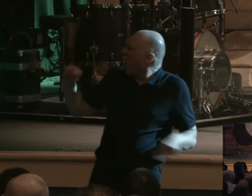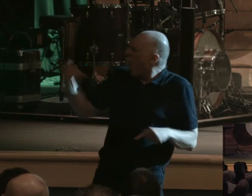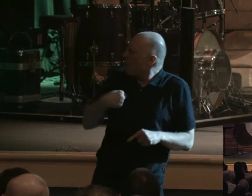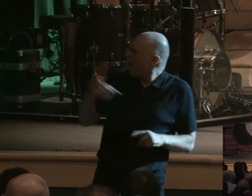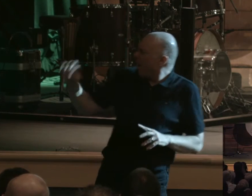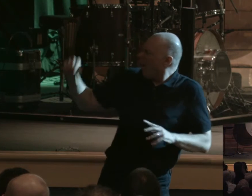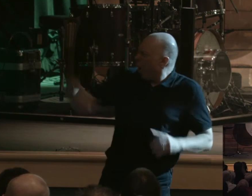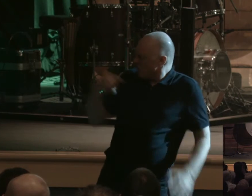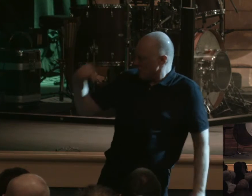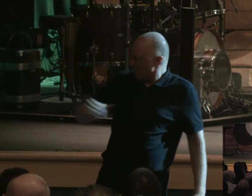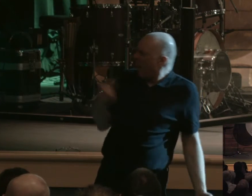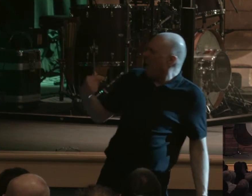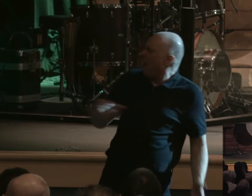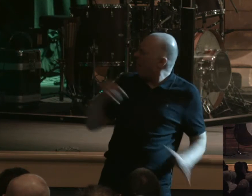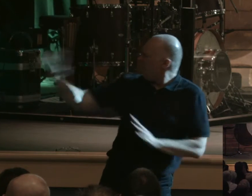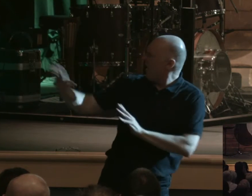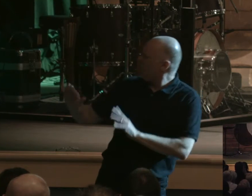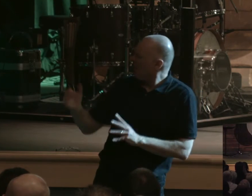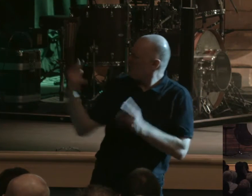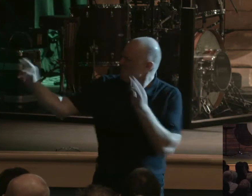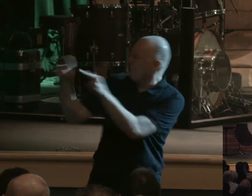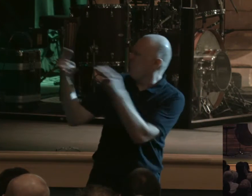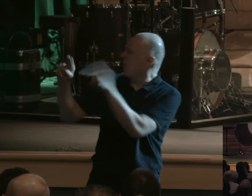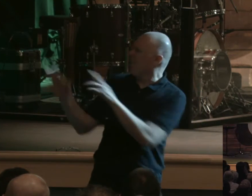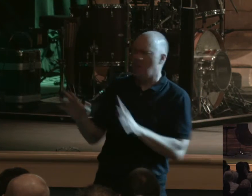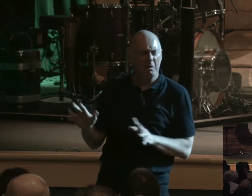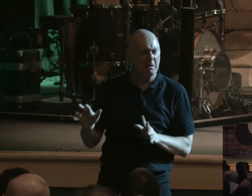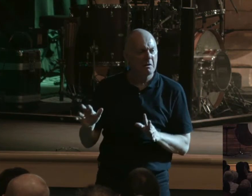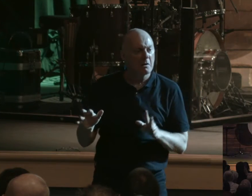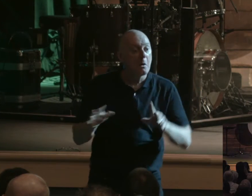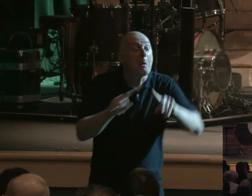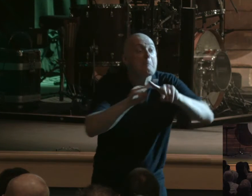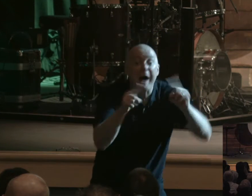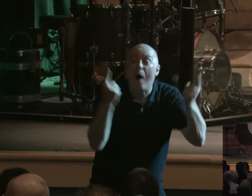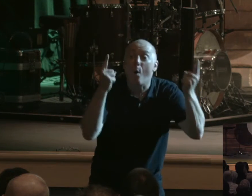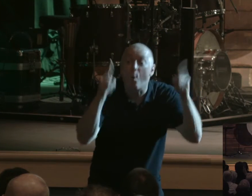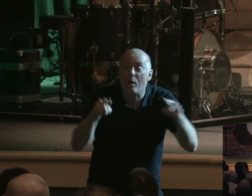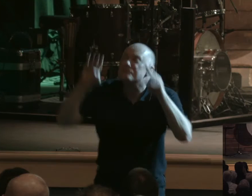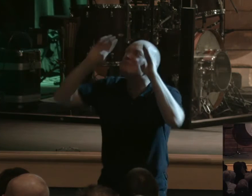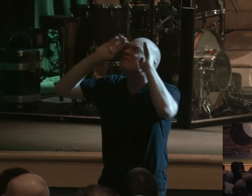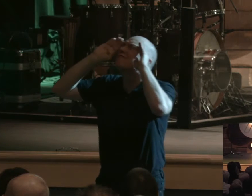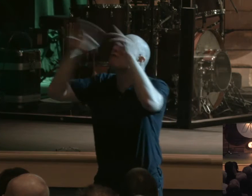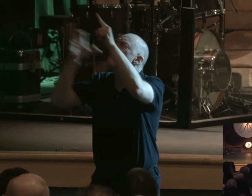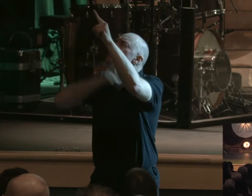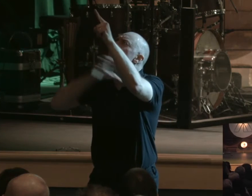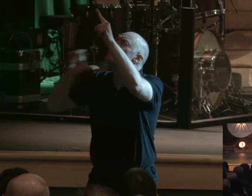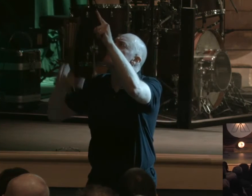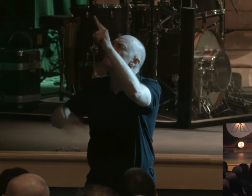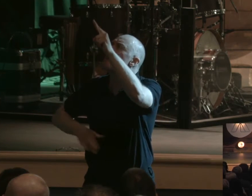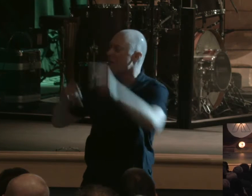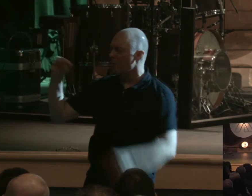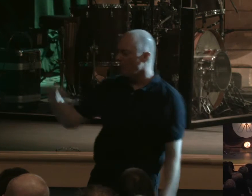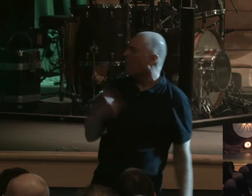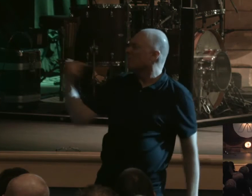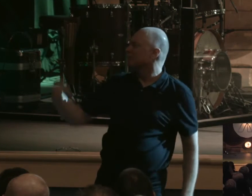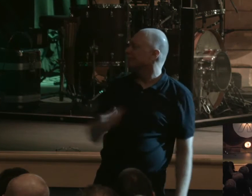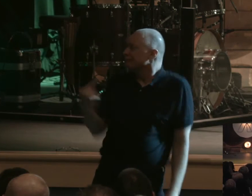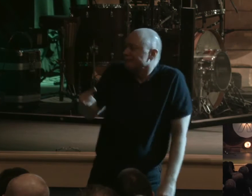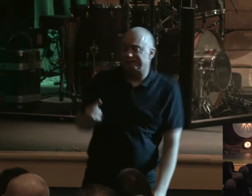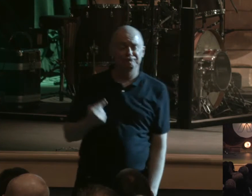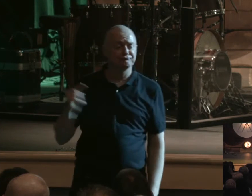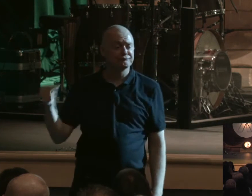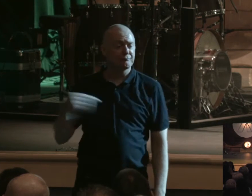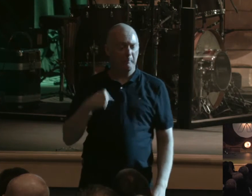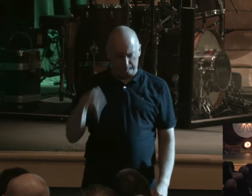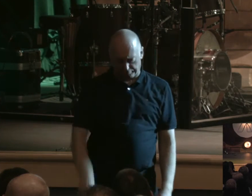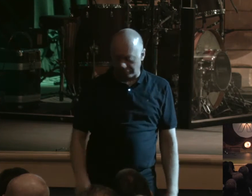that. I'm going to defend myself. Hey, you can't. But he loves Christ so much, he plows through the distractions. He's